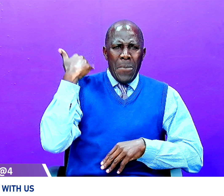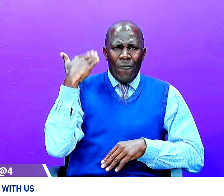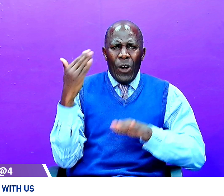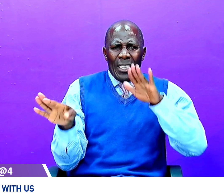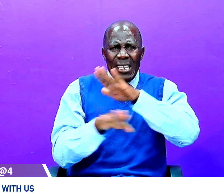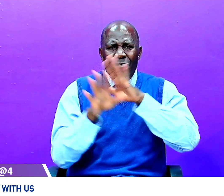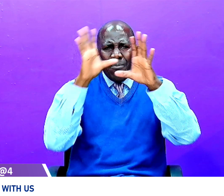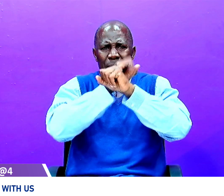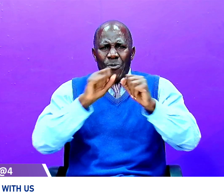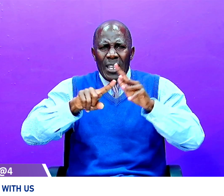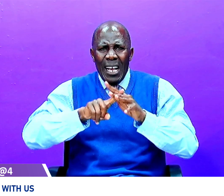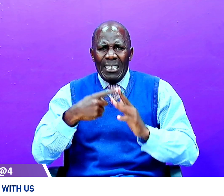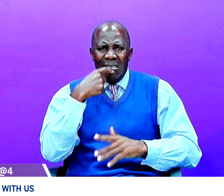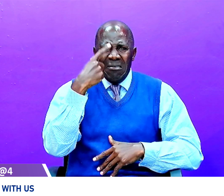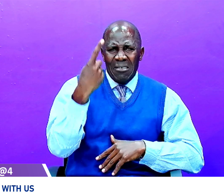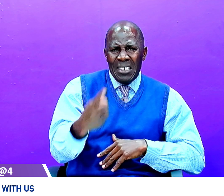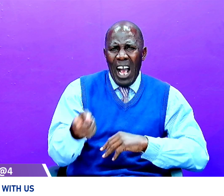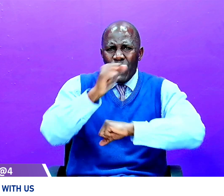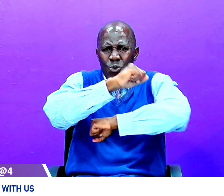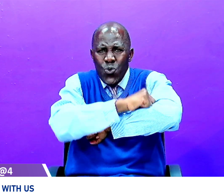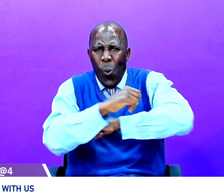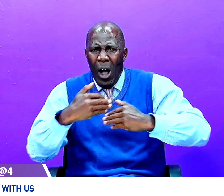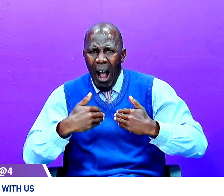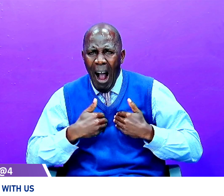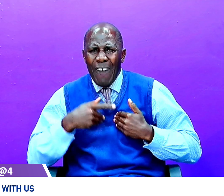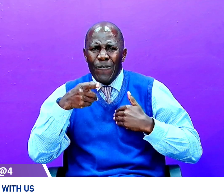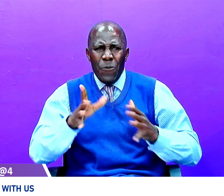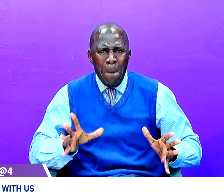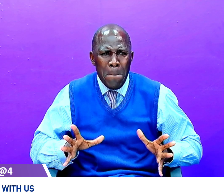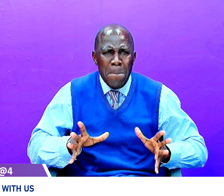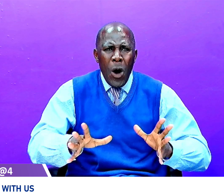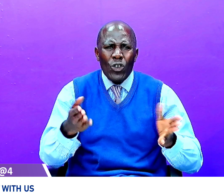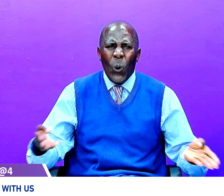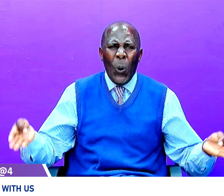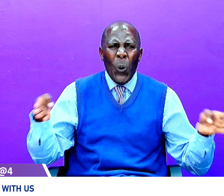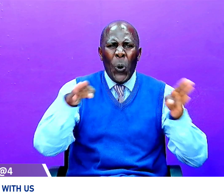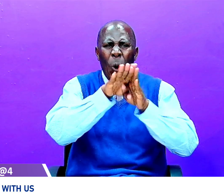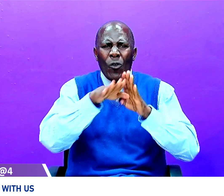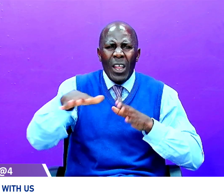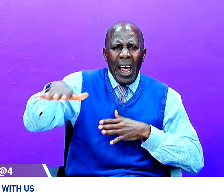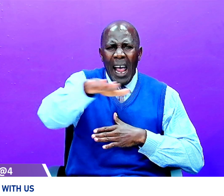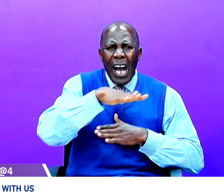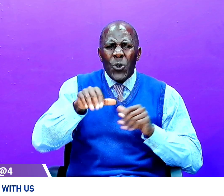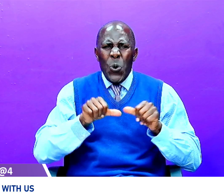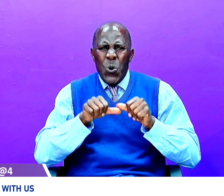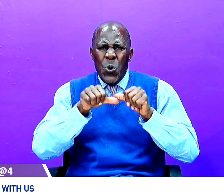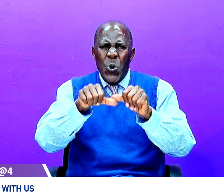deputy president stated that schools have been forced to close and residents are still dying due to